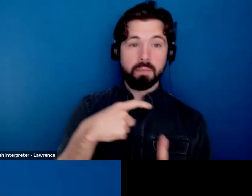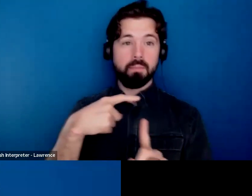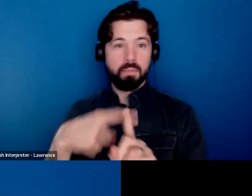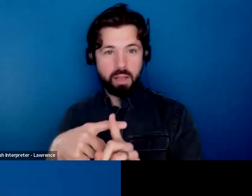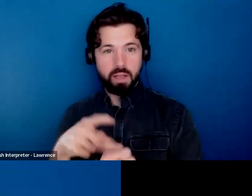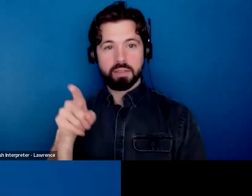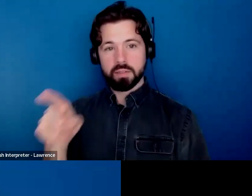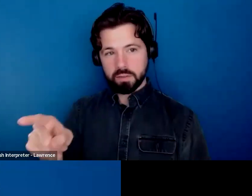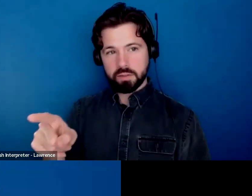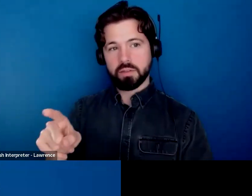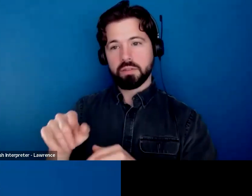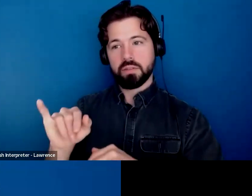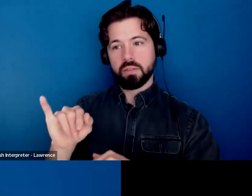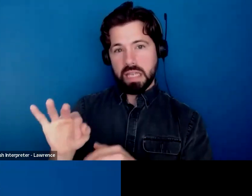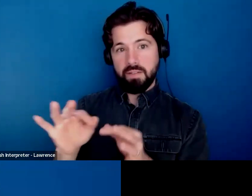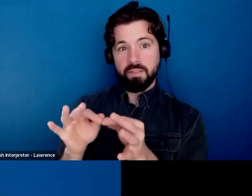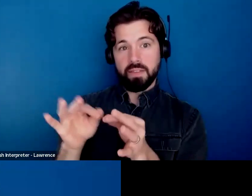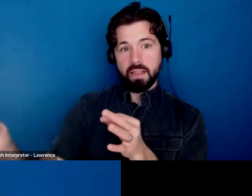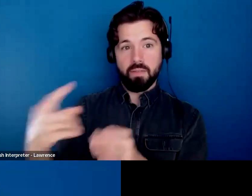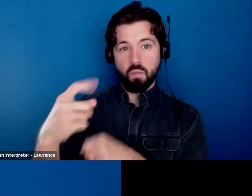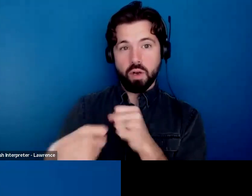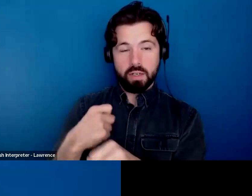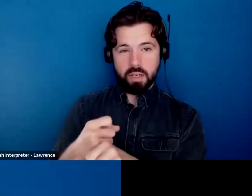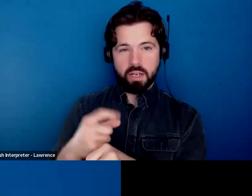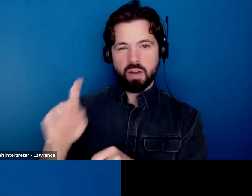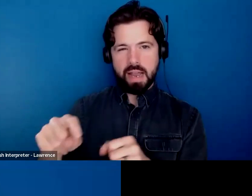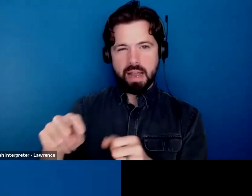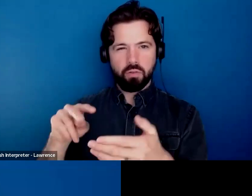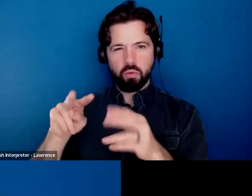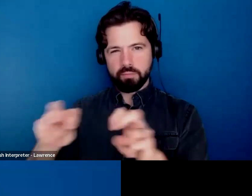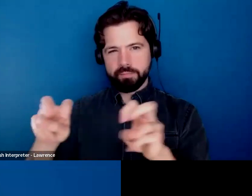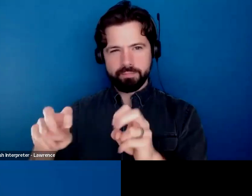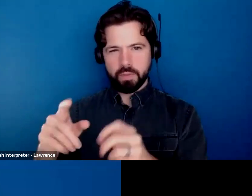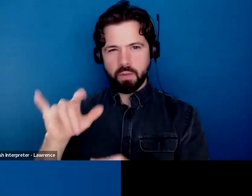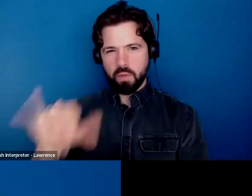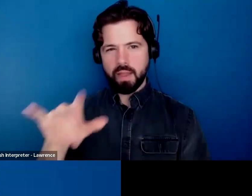like if it's able to get extended out per the governor's request.